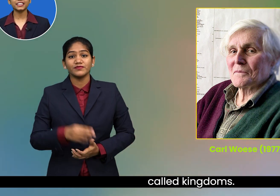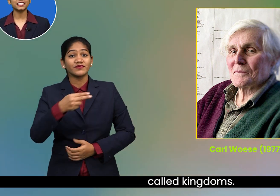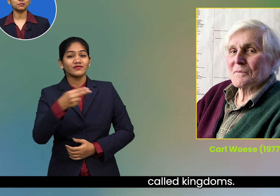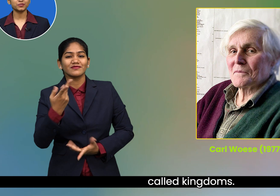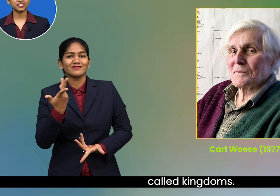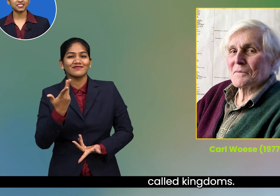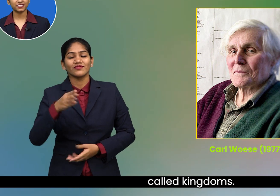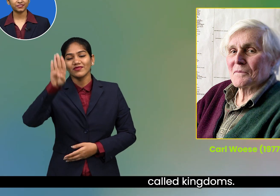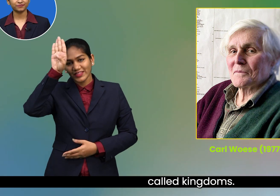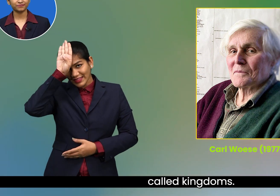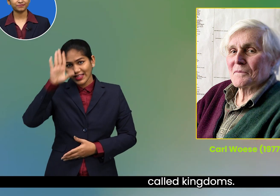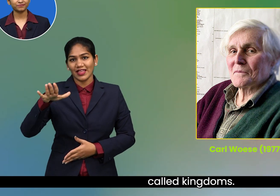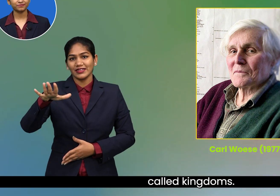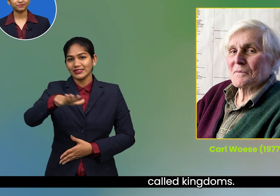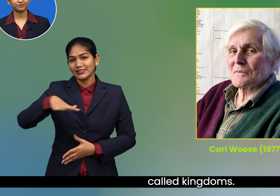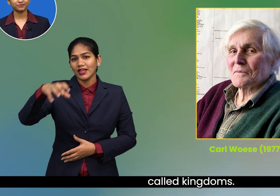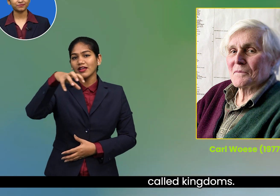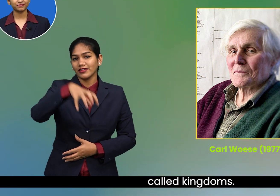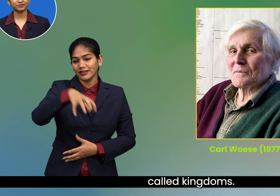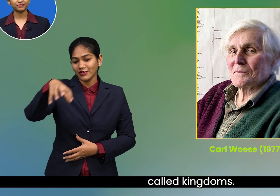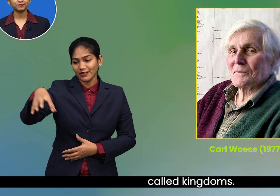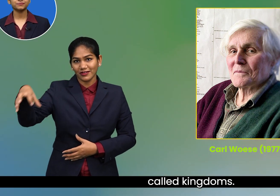called kingdoms.